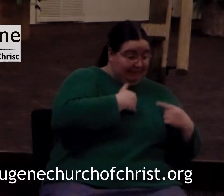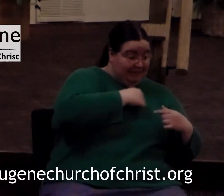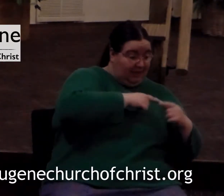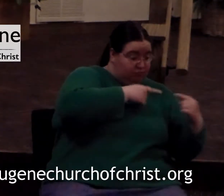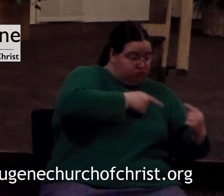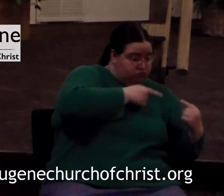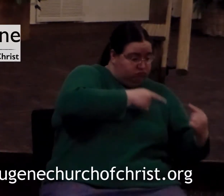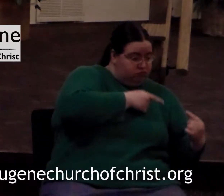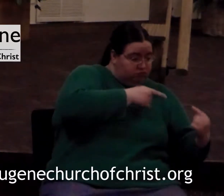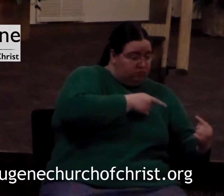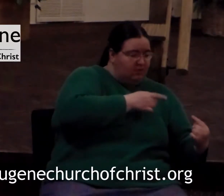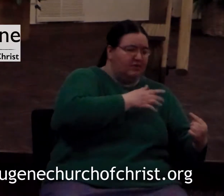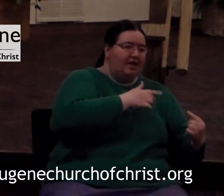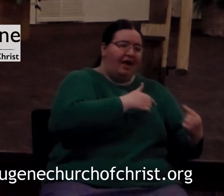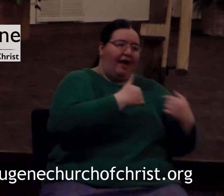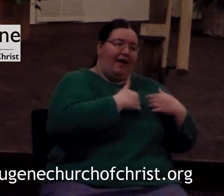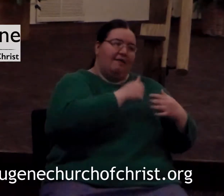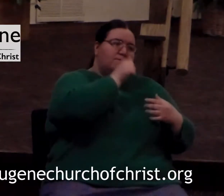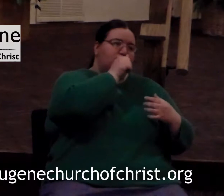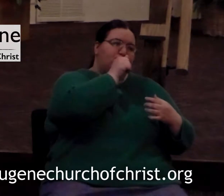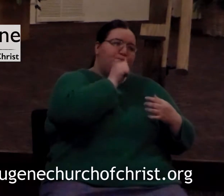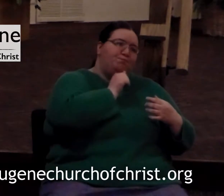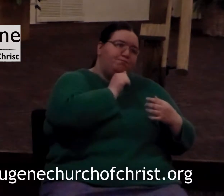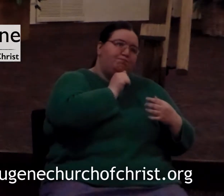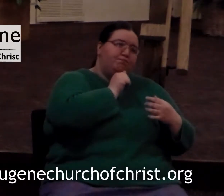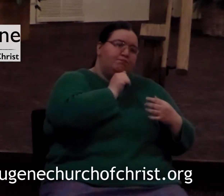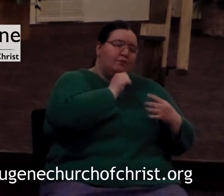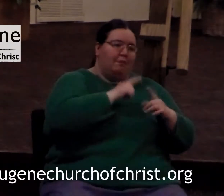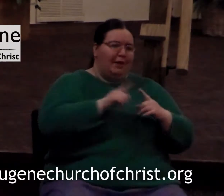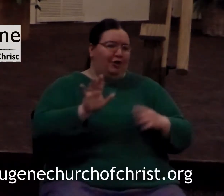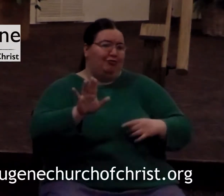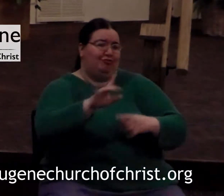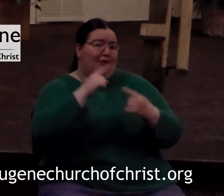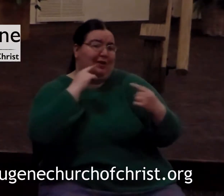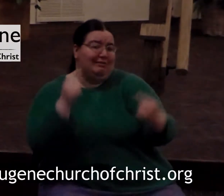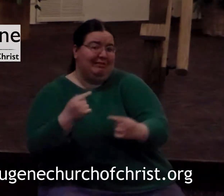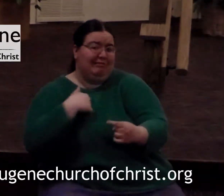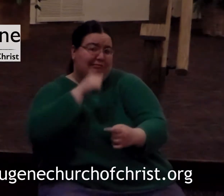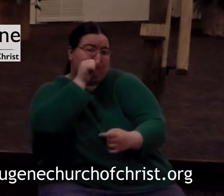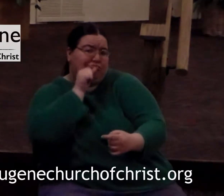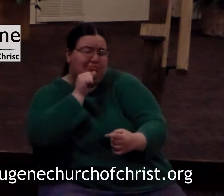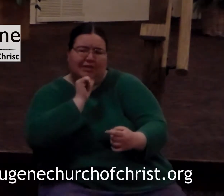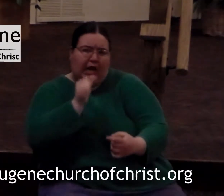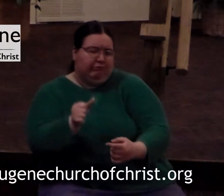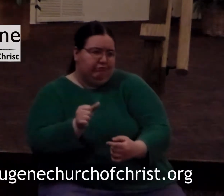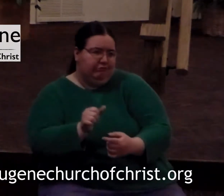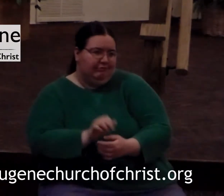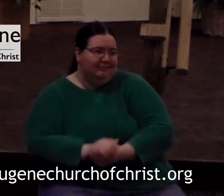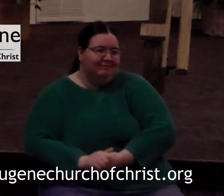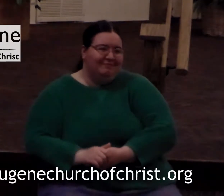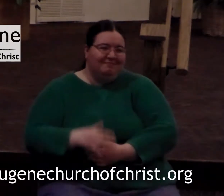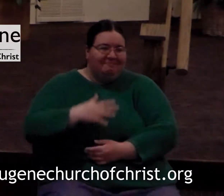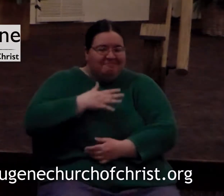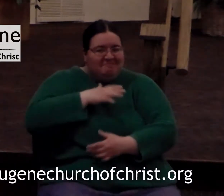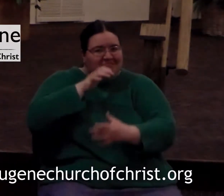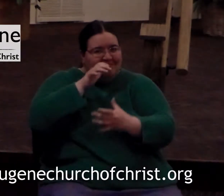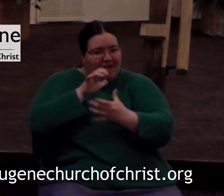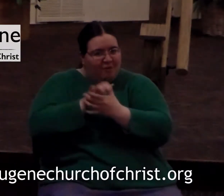the sins that you may struggle with. My wife worked at a substance abuse center where young men would come in. It was a